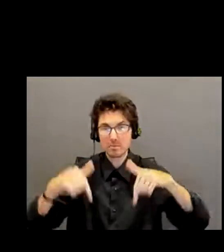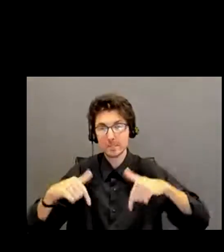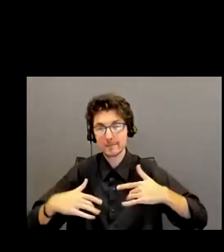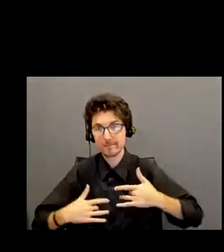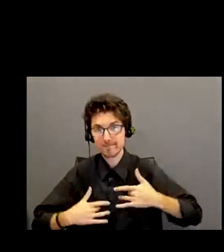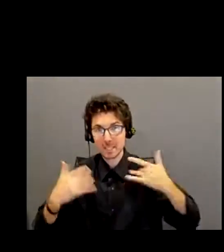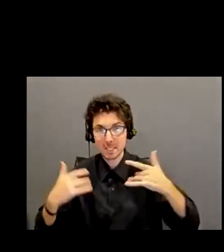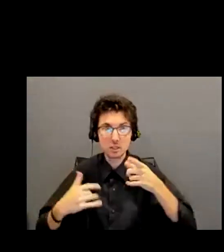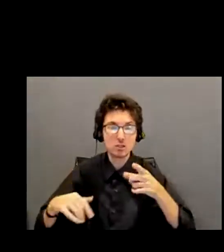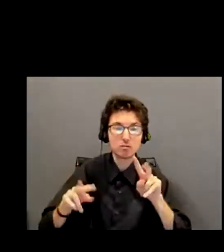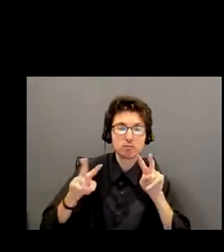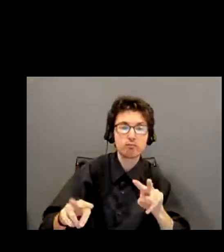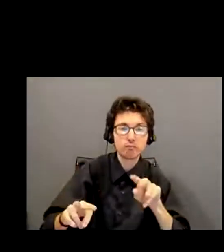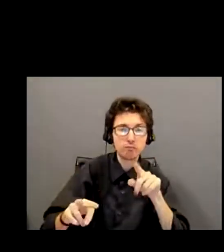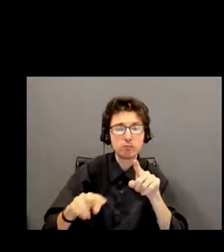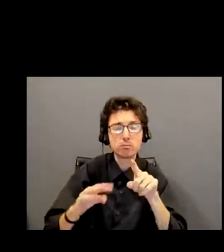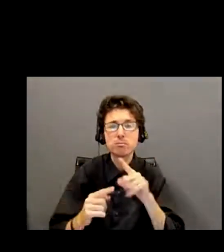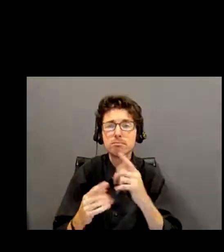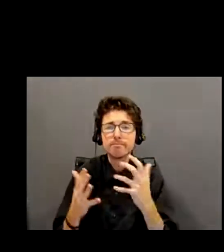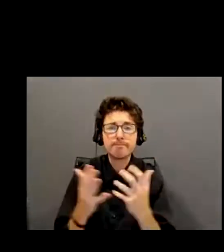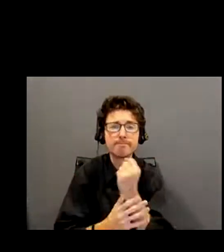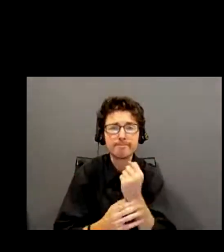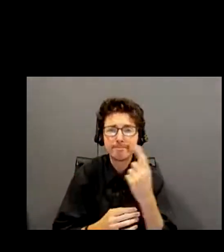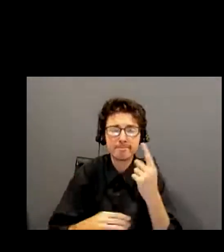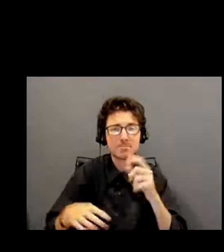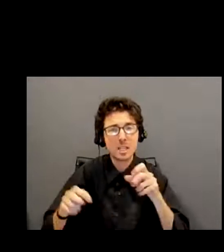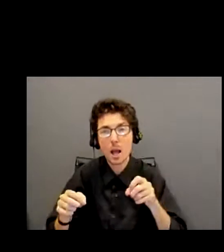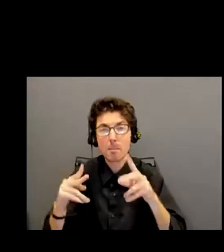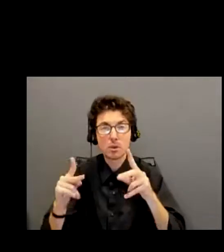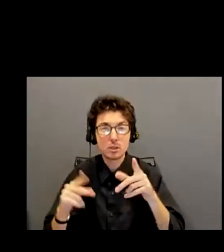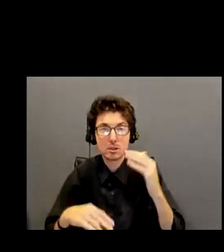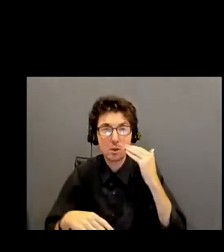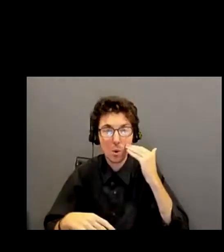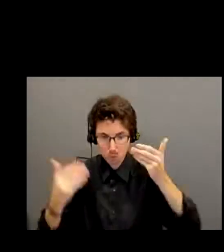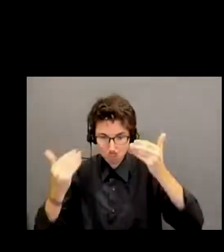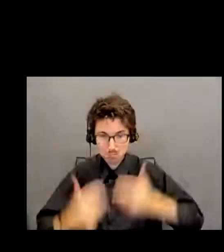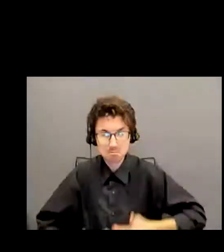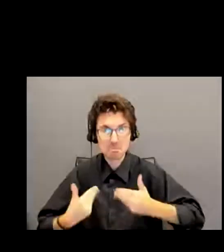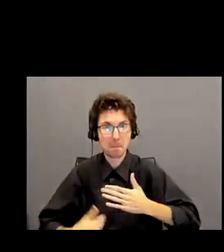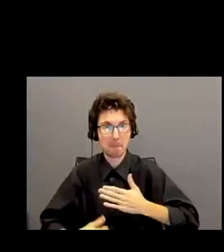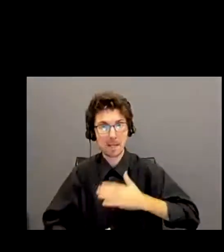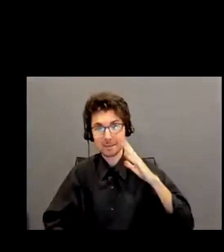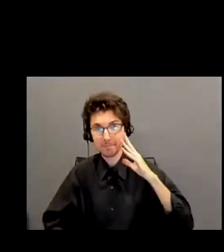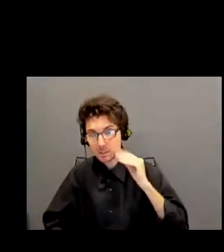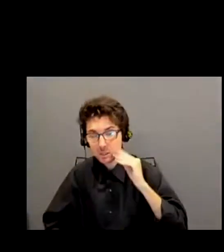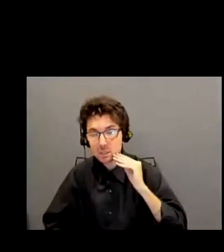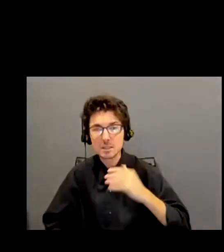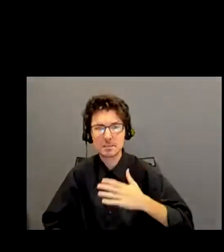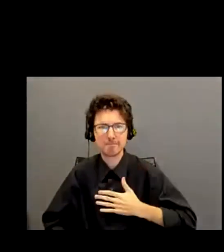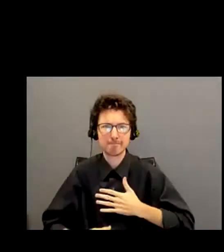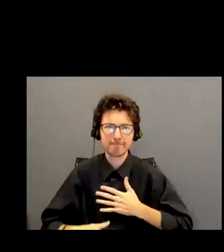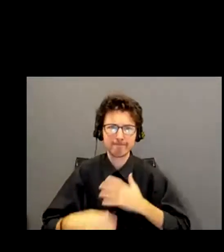events and meetings, you have had the opportunity to know me, my experience, values and